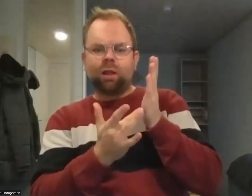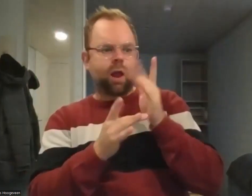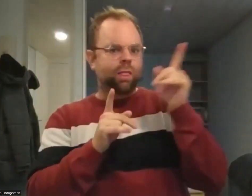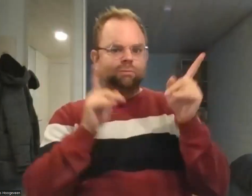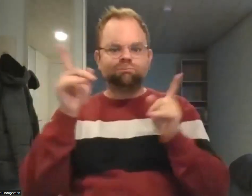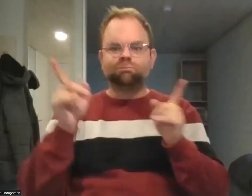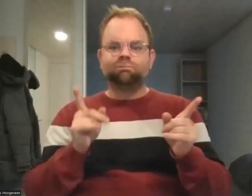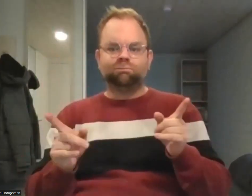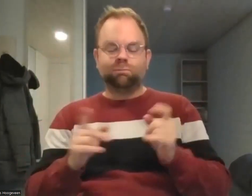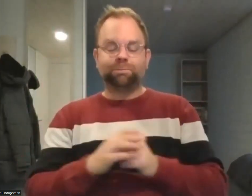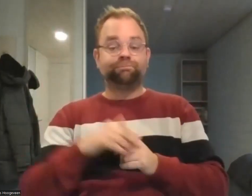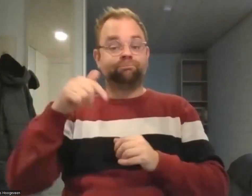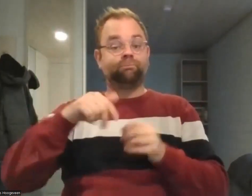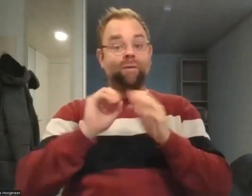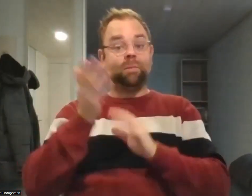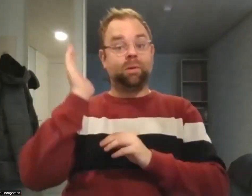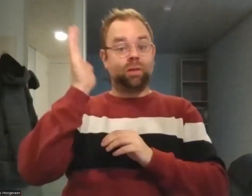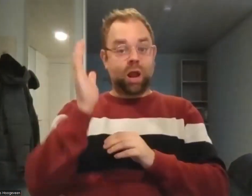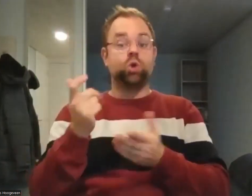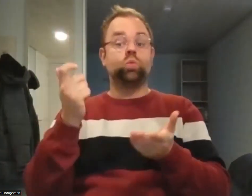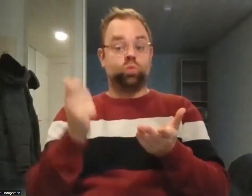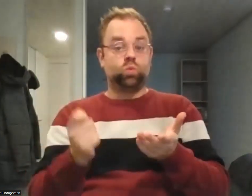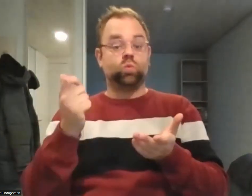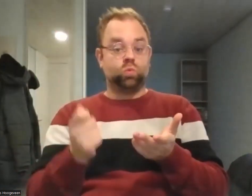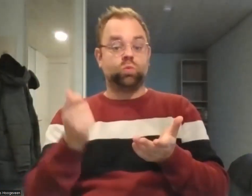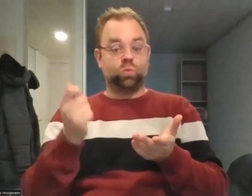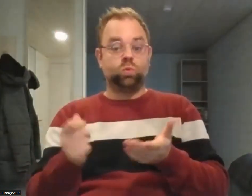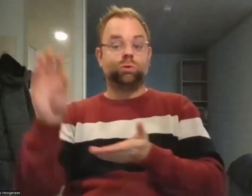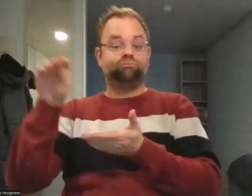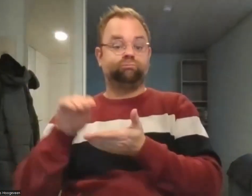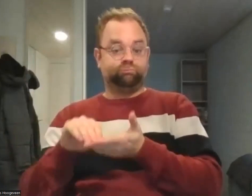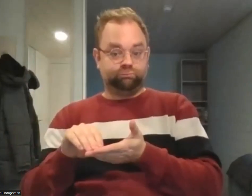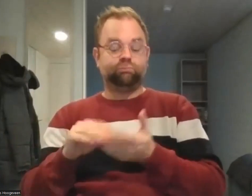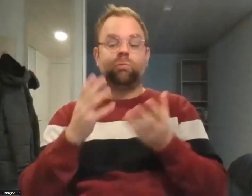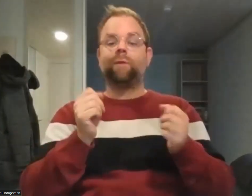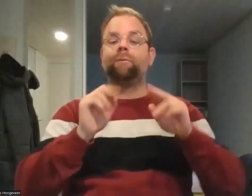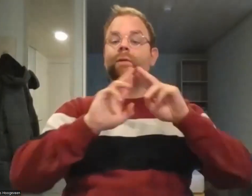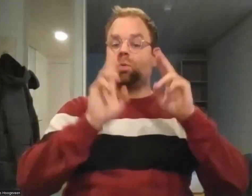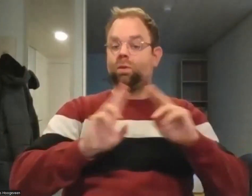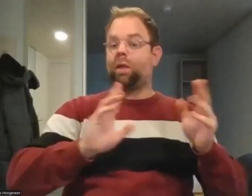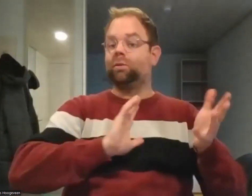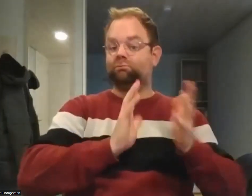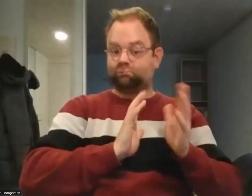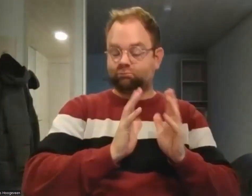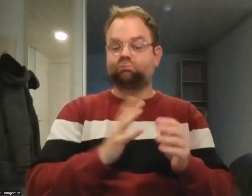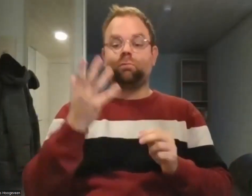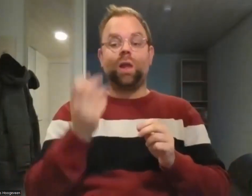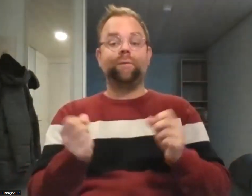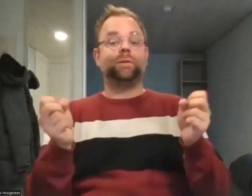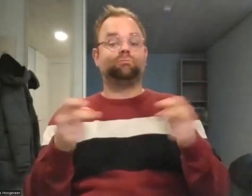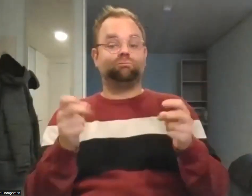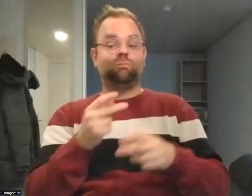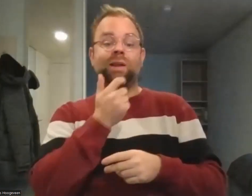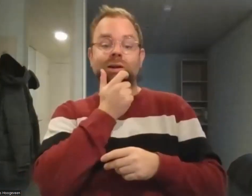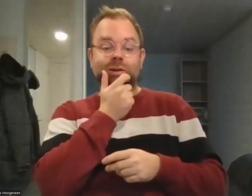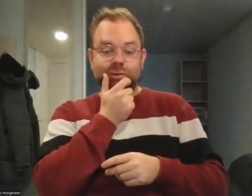language interpretation in English, French, Spanish, and Arabic. A CC button